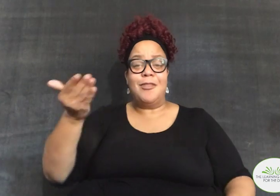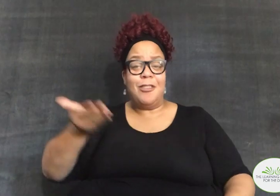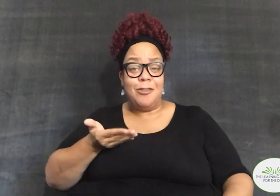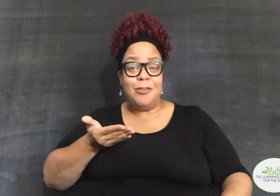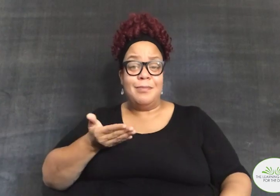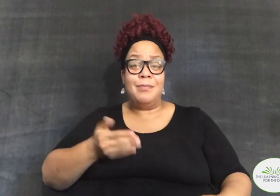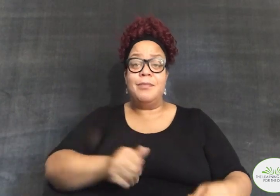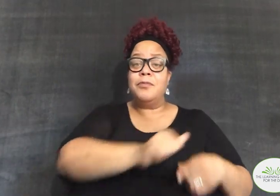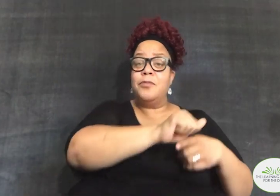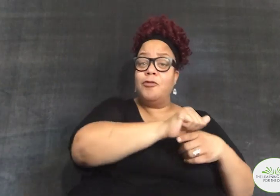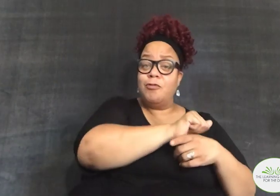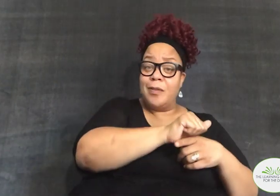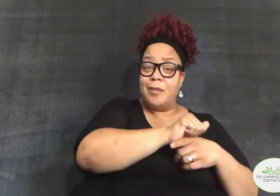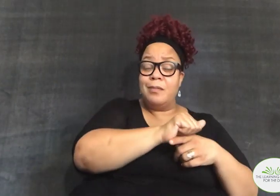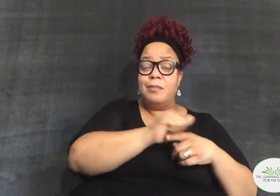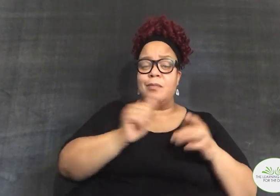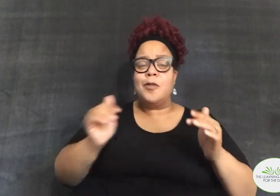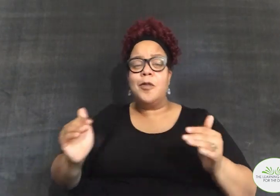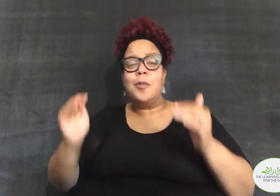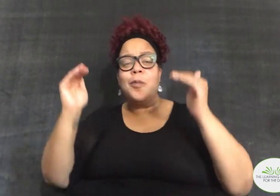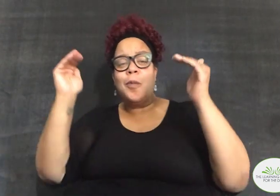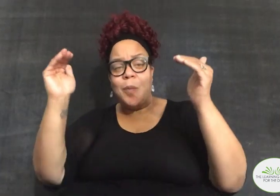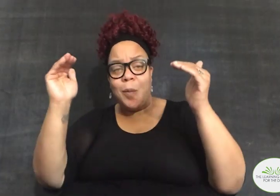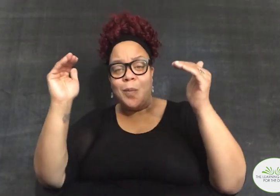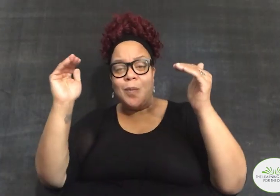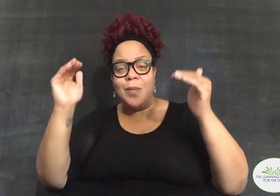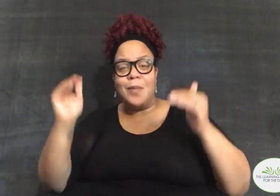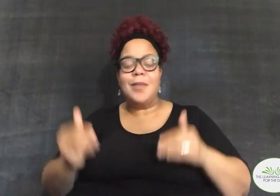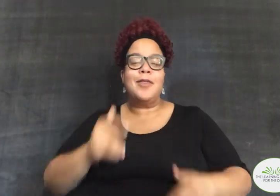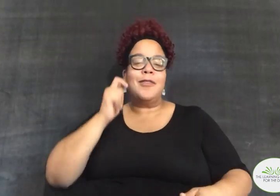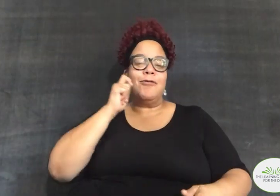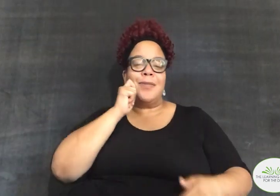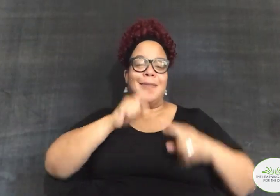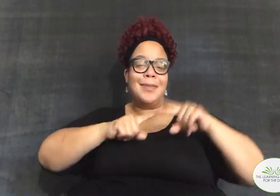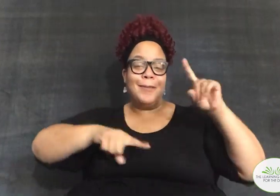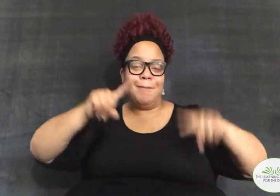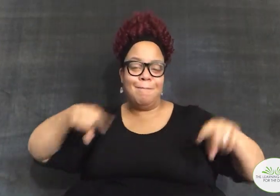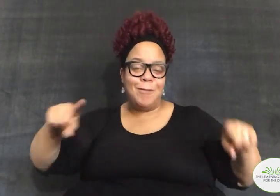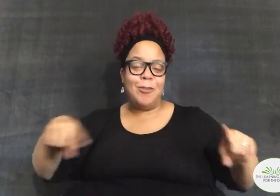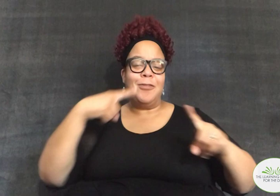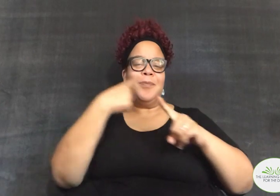hire, train, and promote racially diverse and culturally competent workforce.